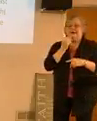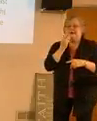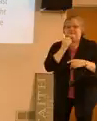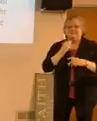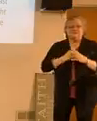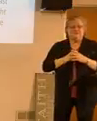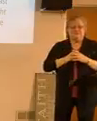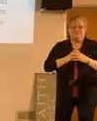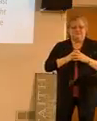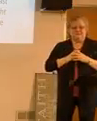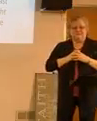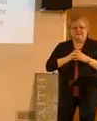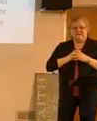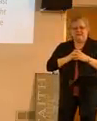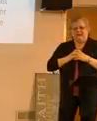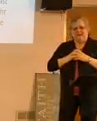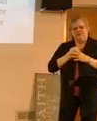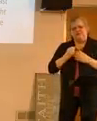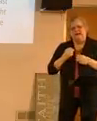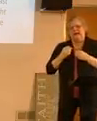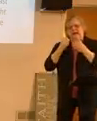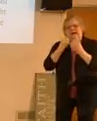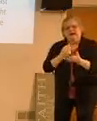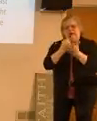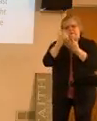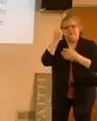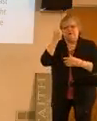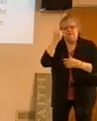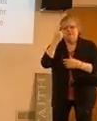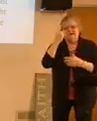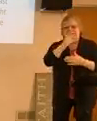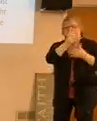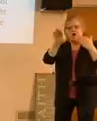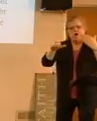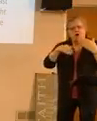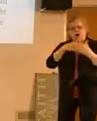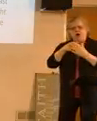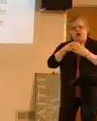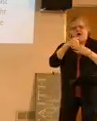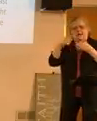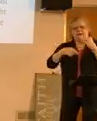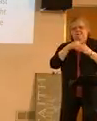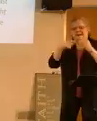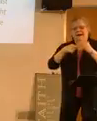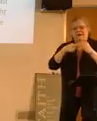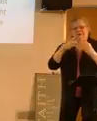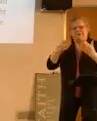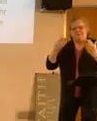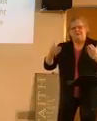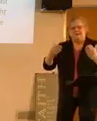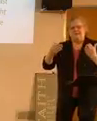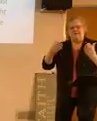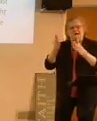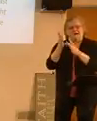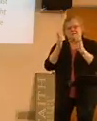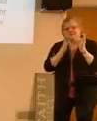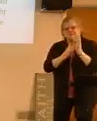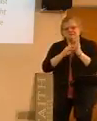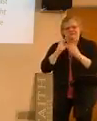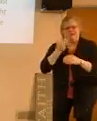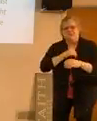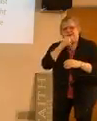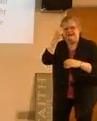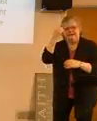Messiah, and to shed light for all about the administration the mystery hidden for